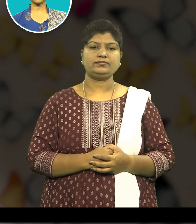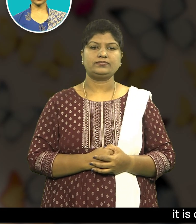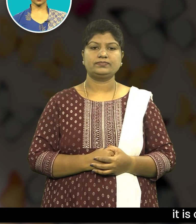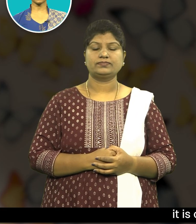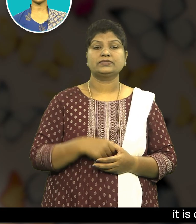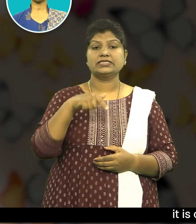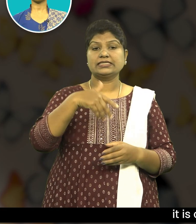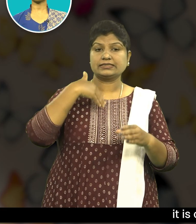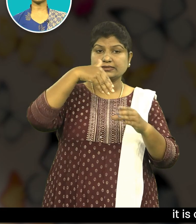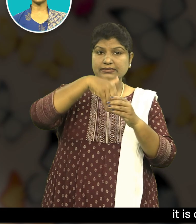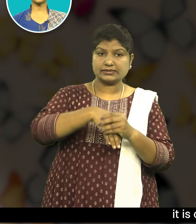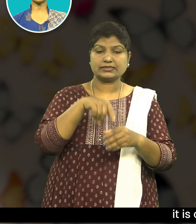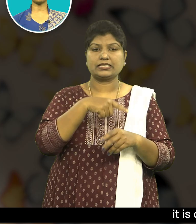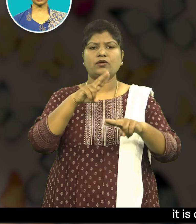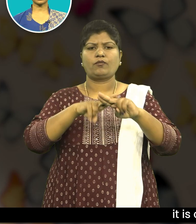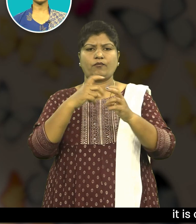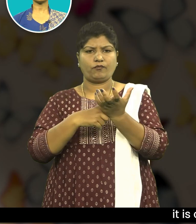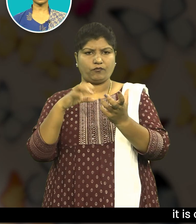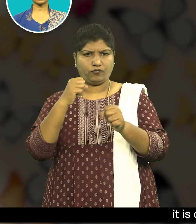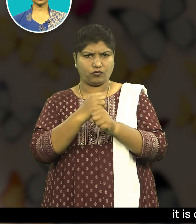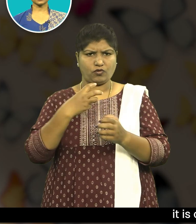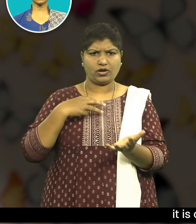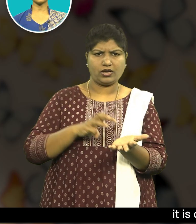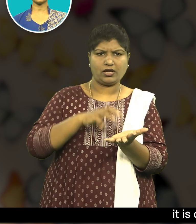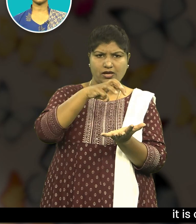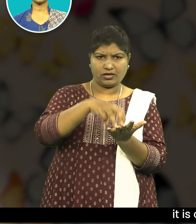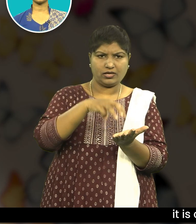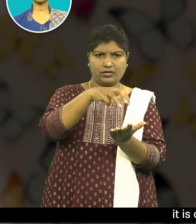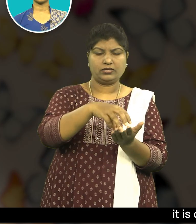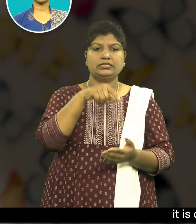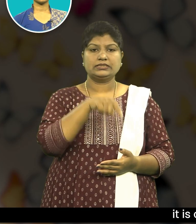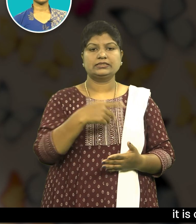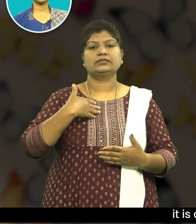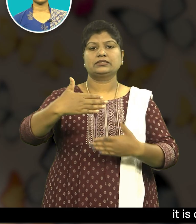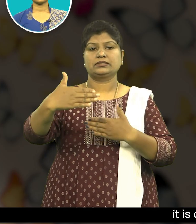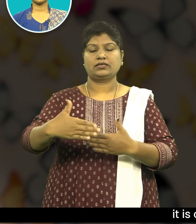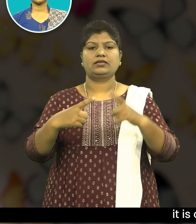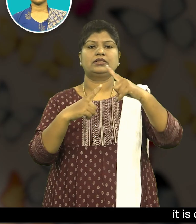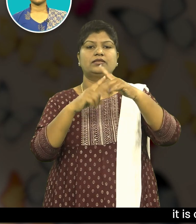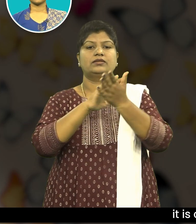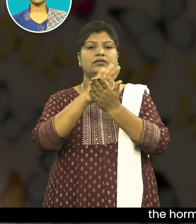In a frog, it is controlled by thyroxine,